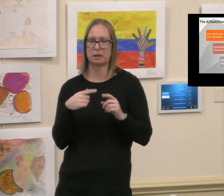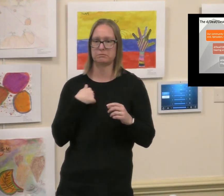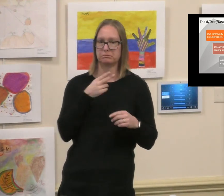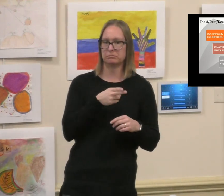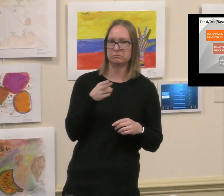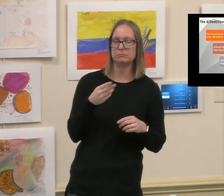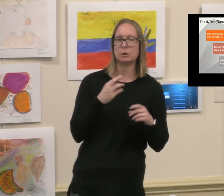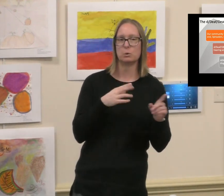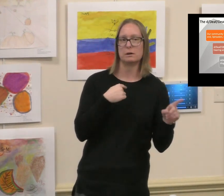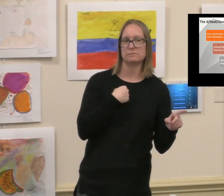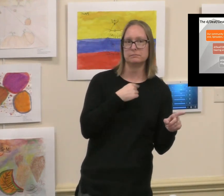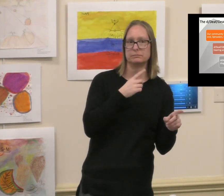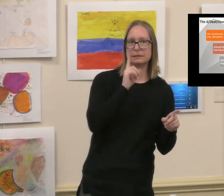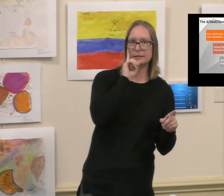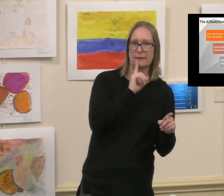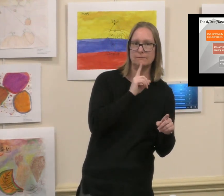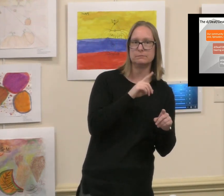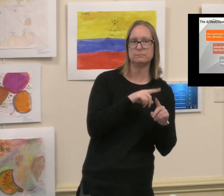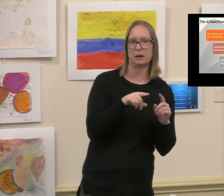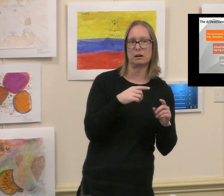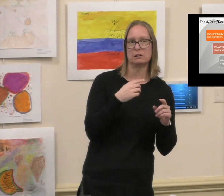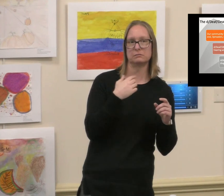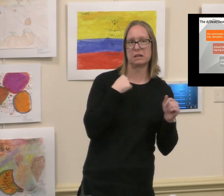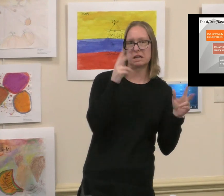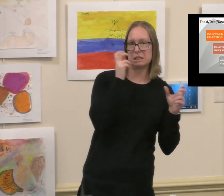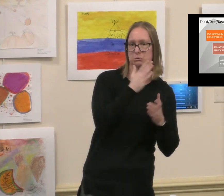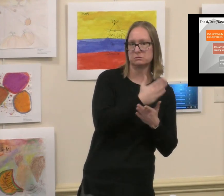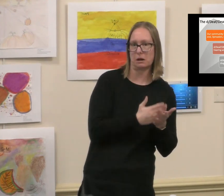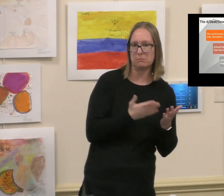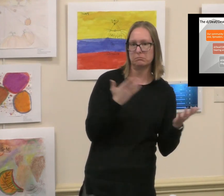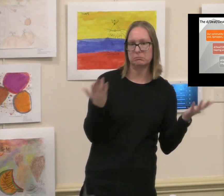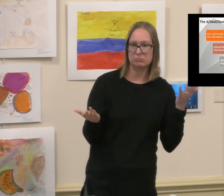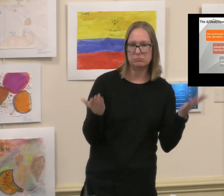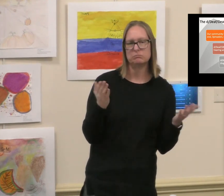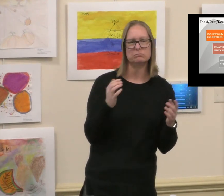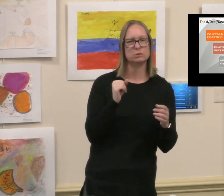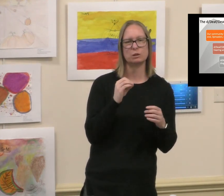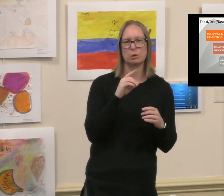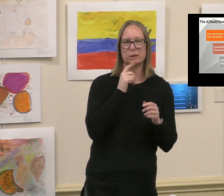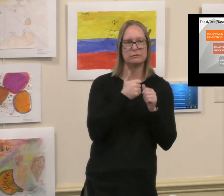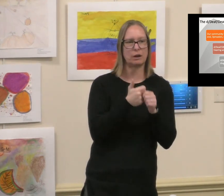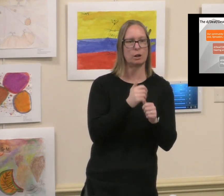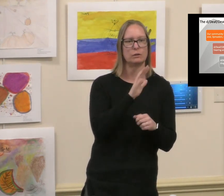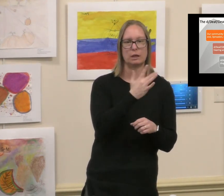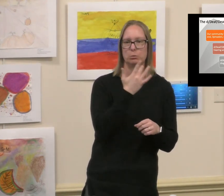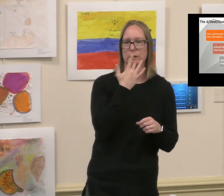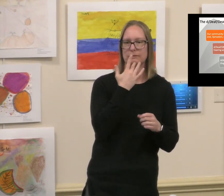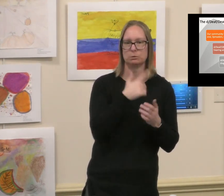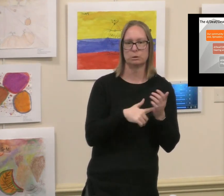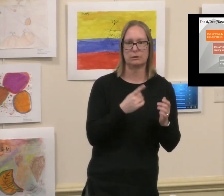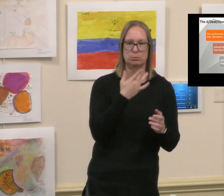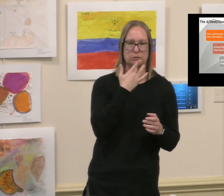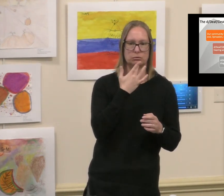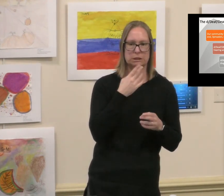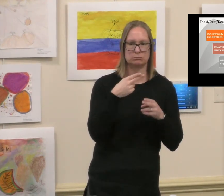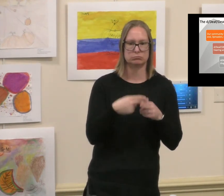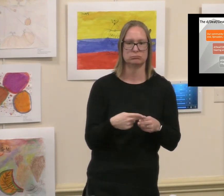Some people who are hard of hearing might say, I primarily socialize within the hearing world, but I consider myself hard of hearing,